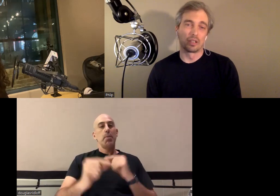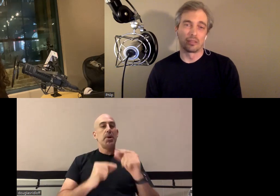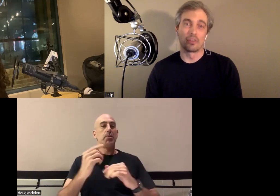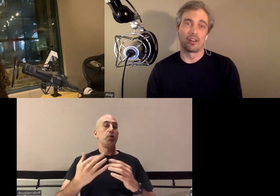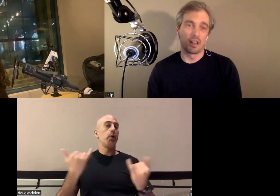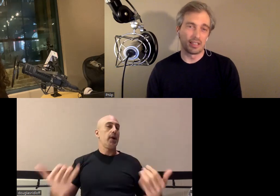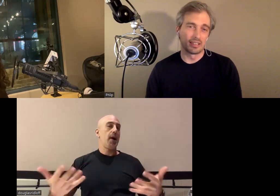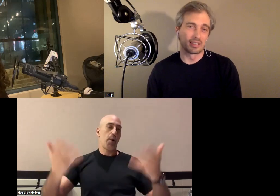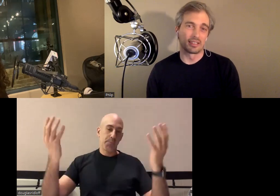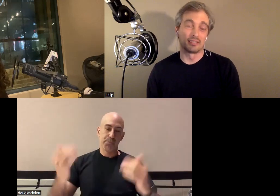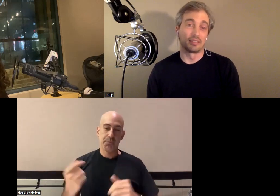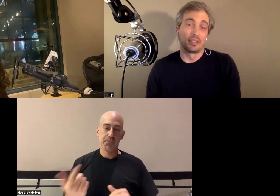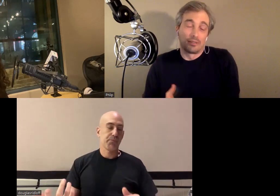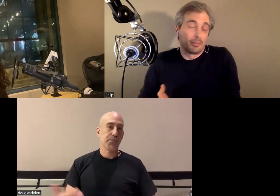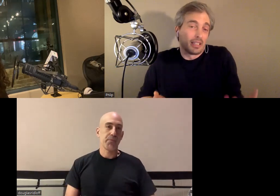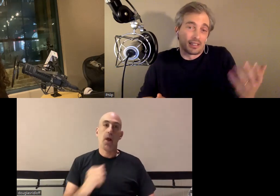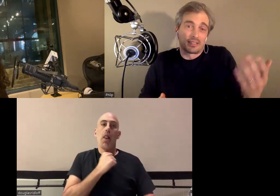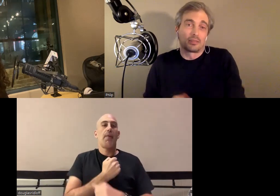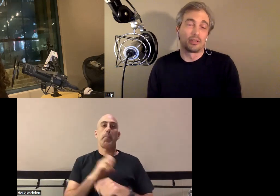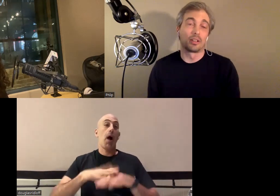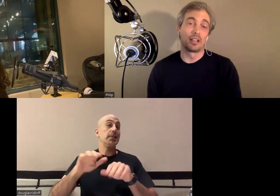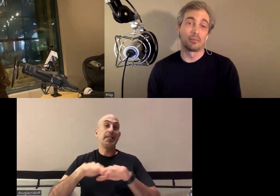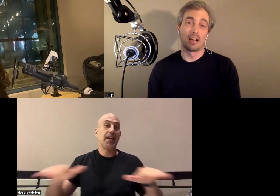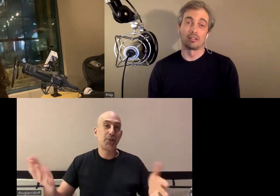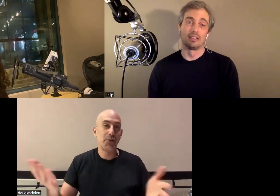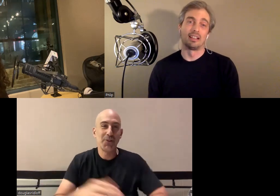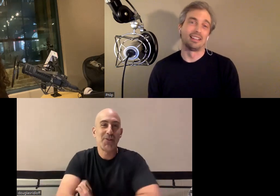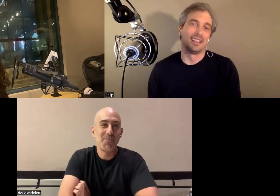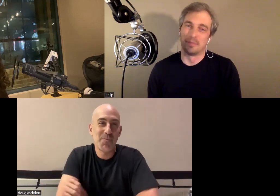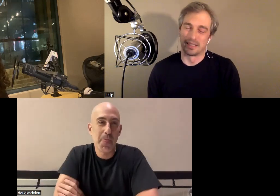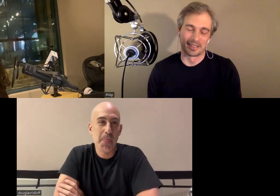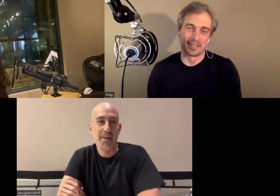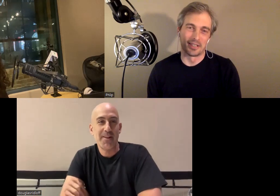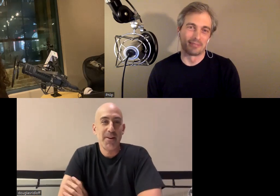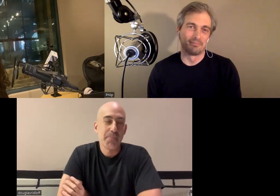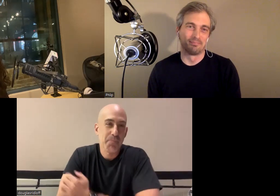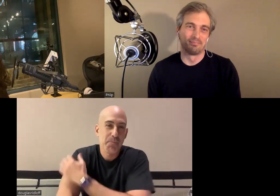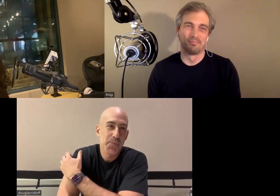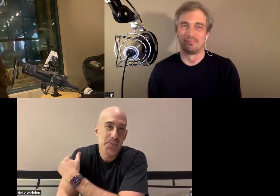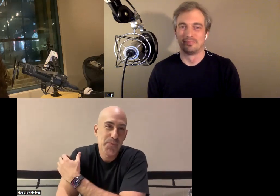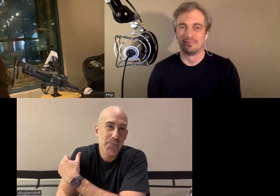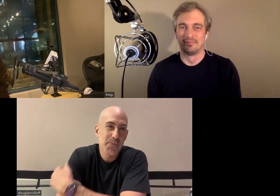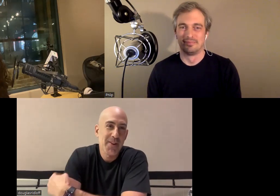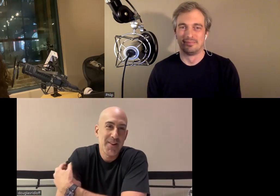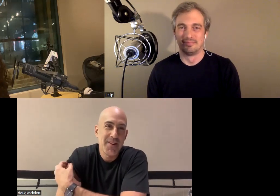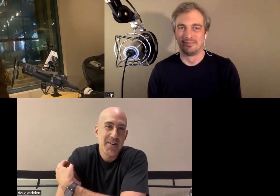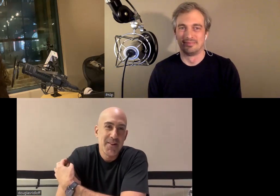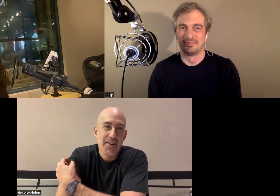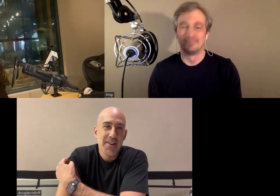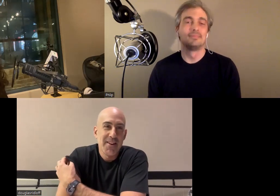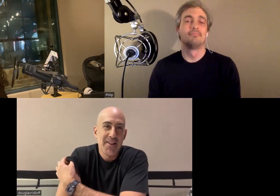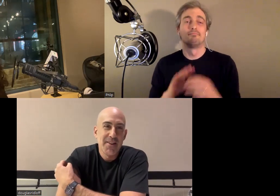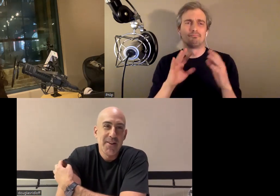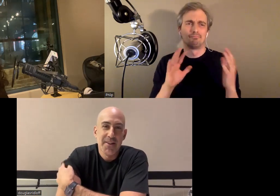me working with an audience. And you know, that was the beginning that took me to where I am now. And I love being on stage now. So there's